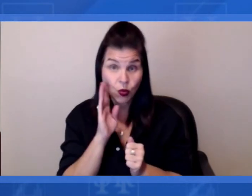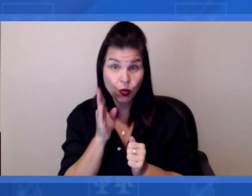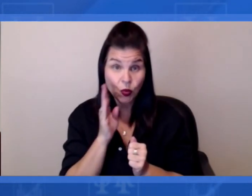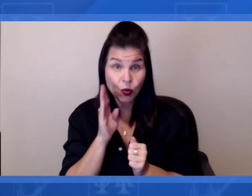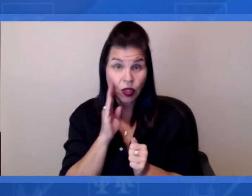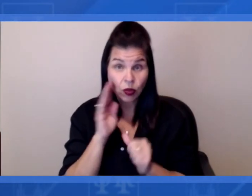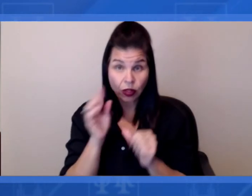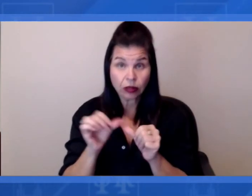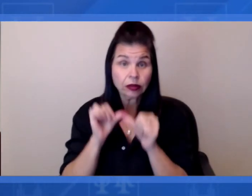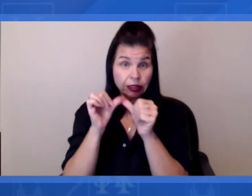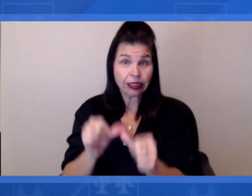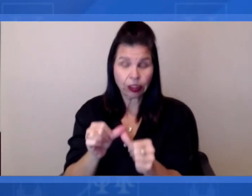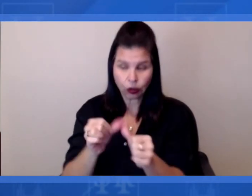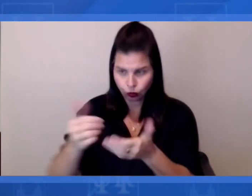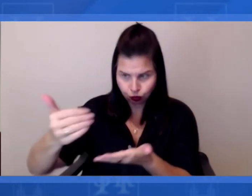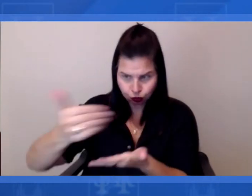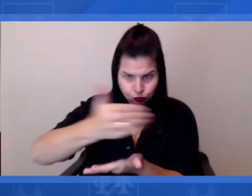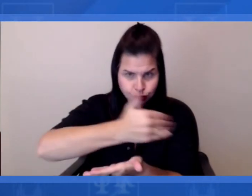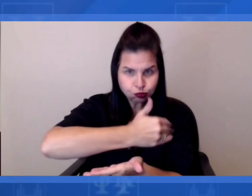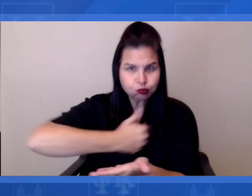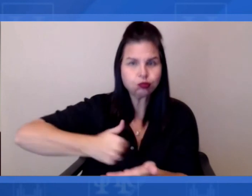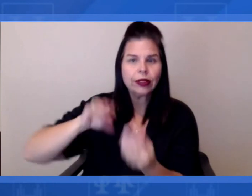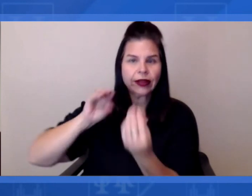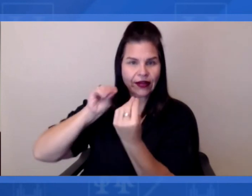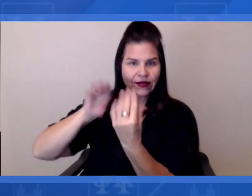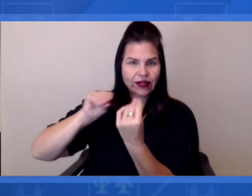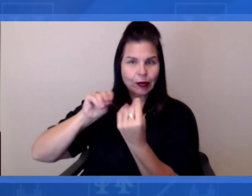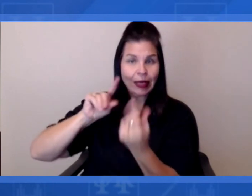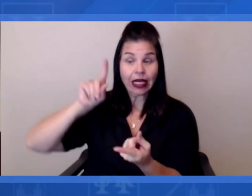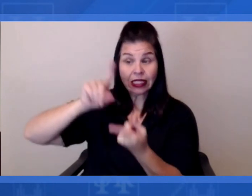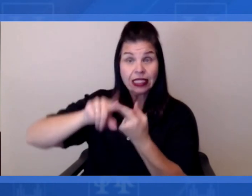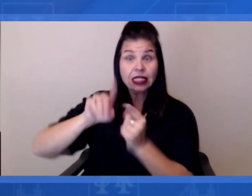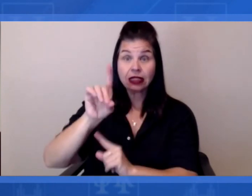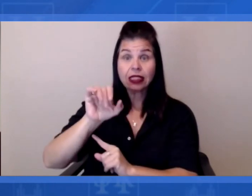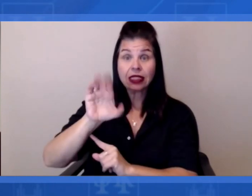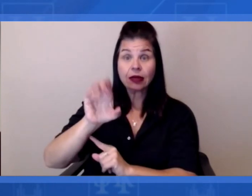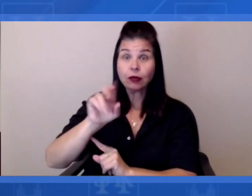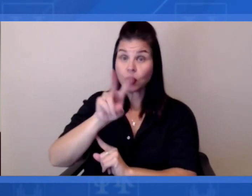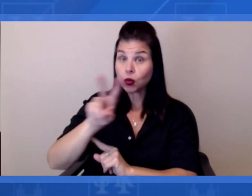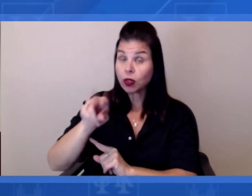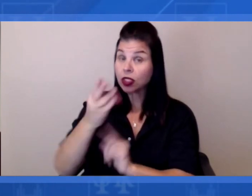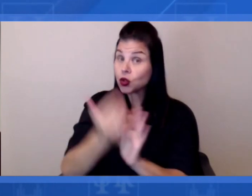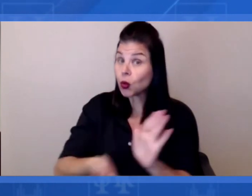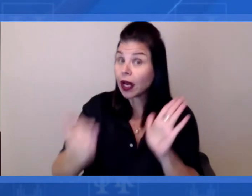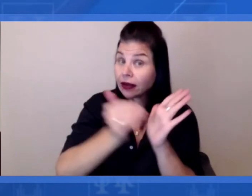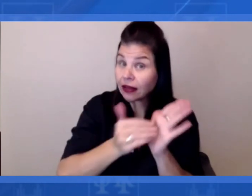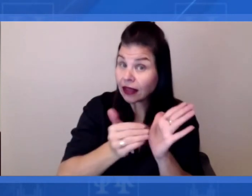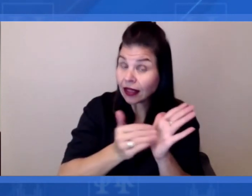event until December 22nd. So just to repeat,